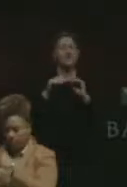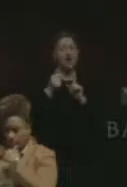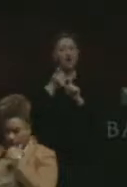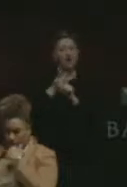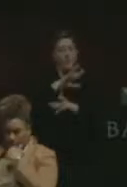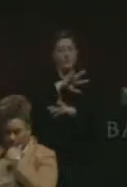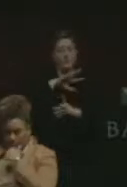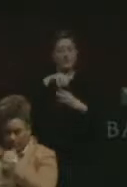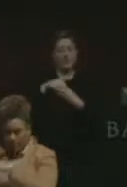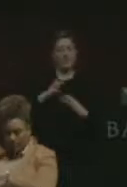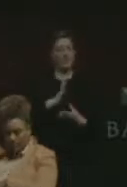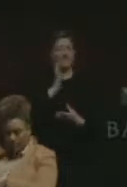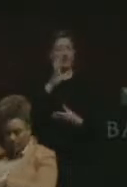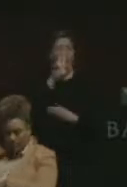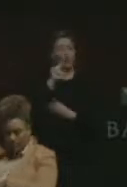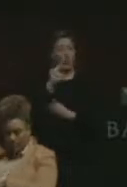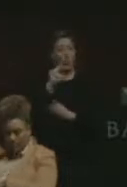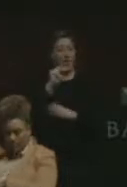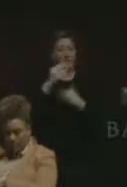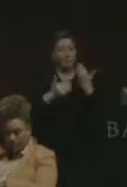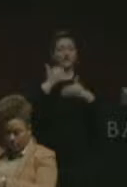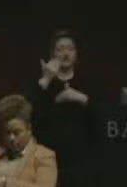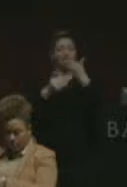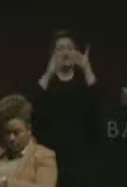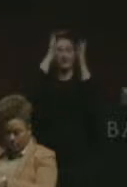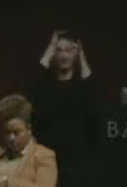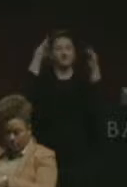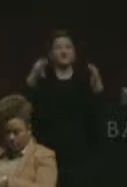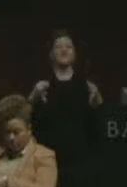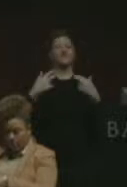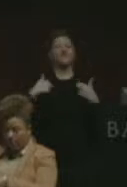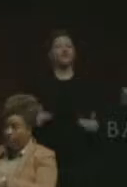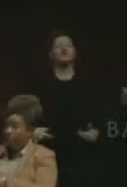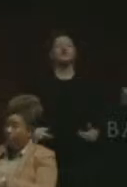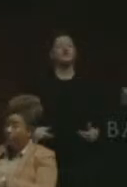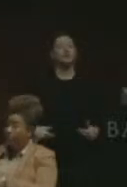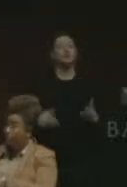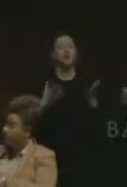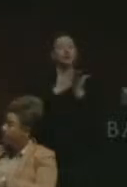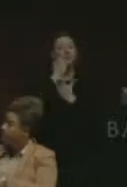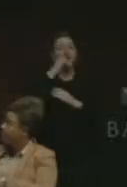part of the formal UN proceedings that determined the first human rights for domestic workers.